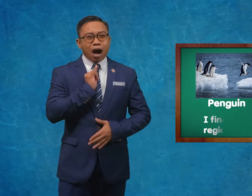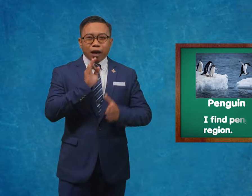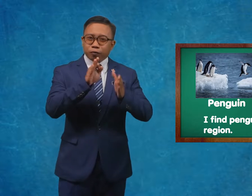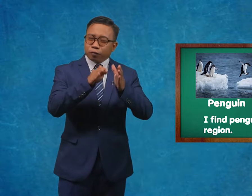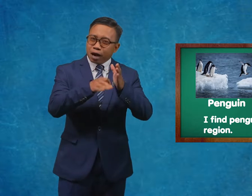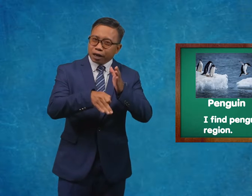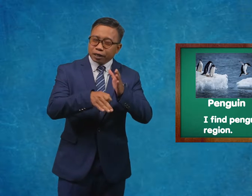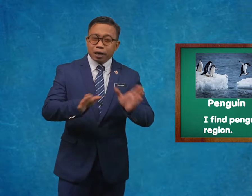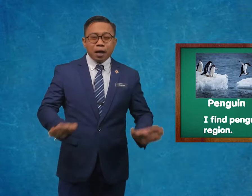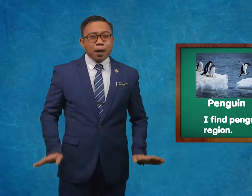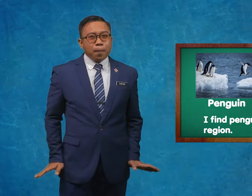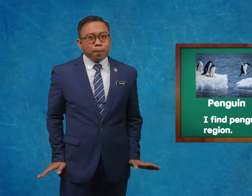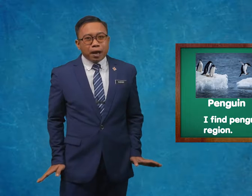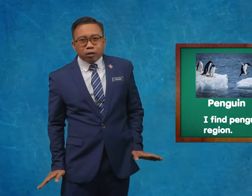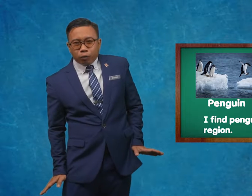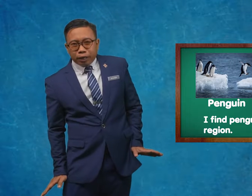I find penguin